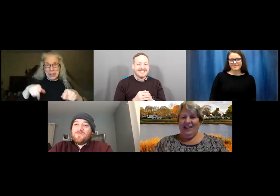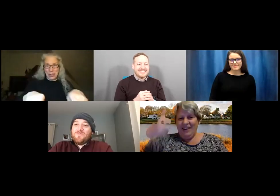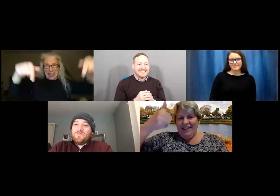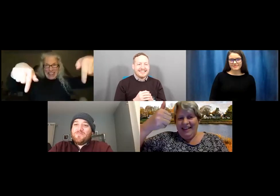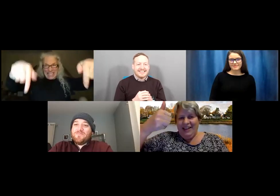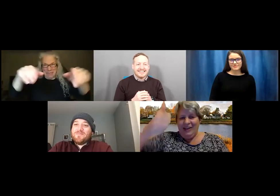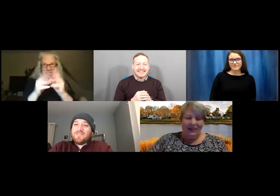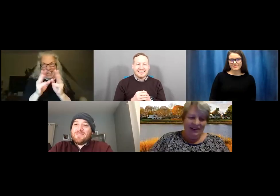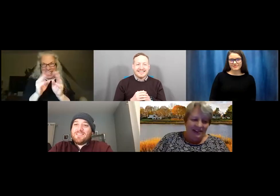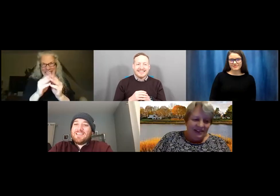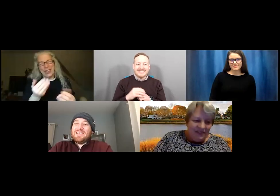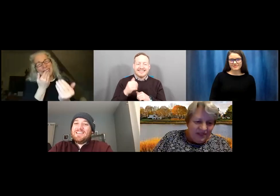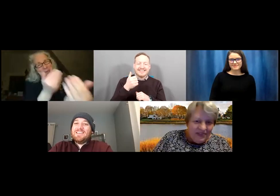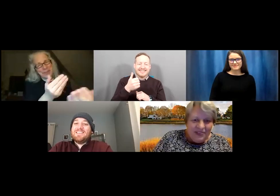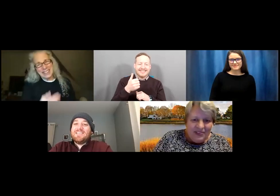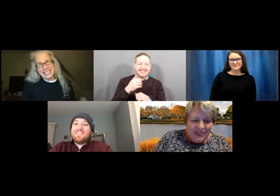Okay, thank you.